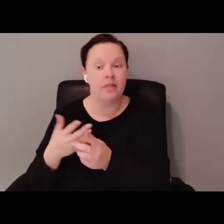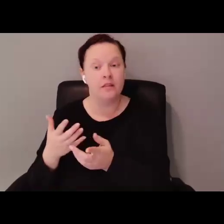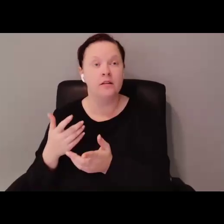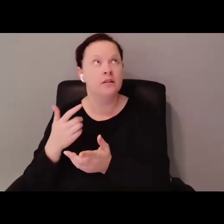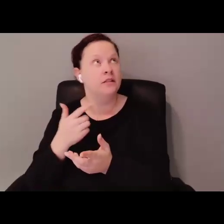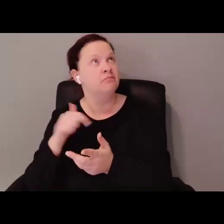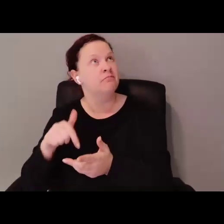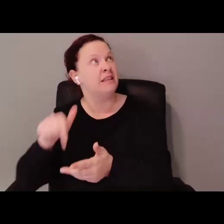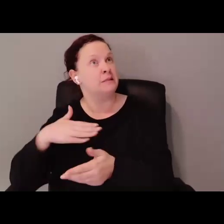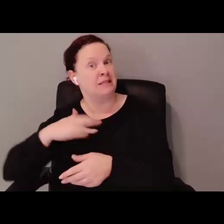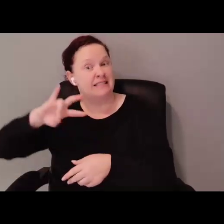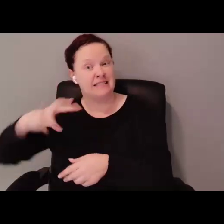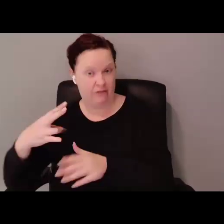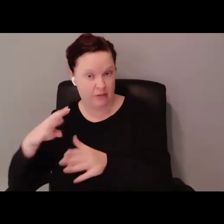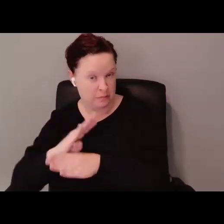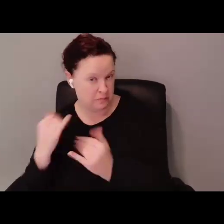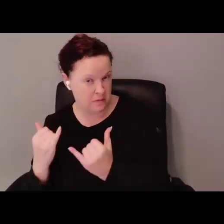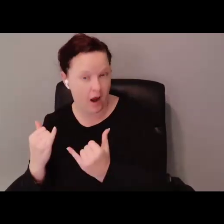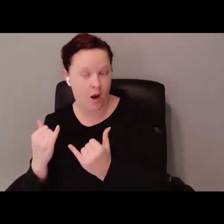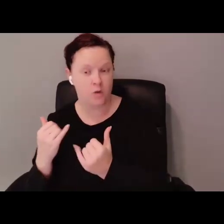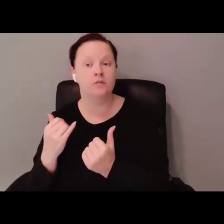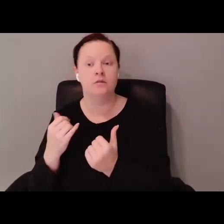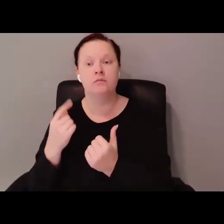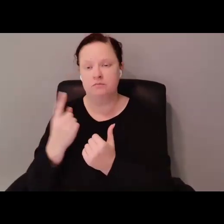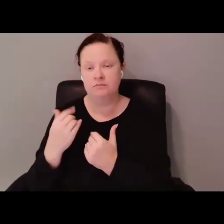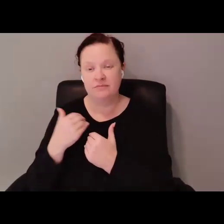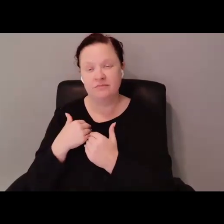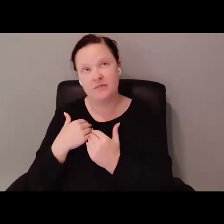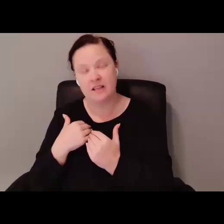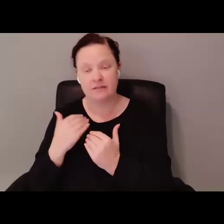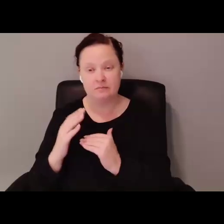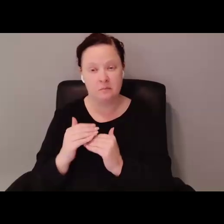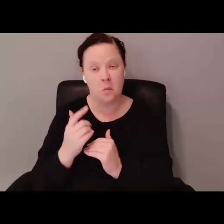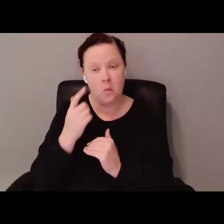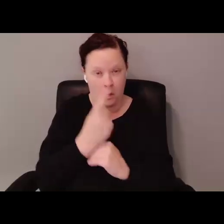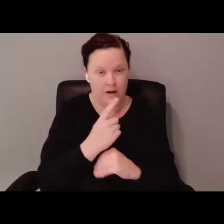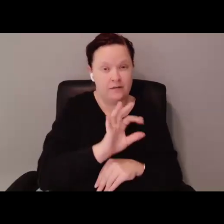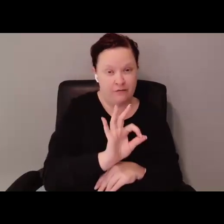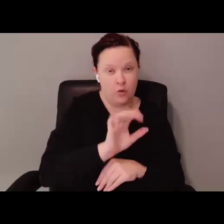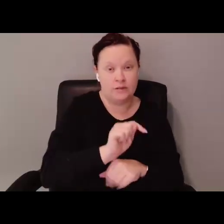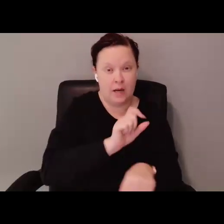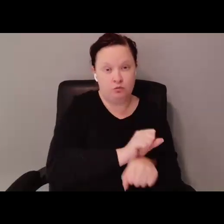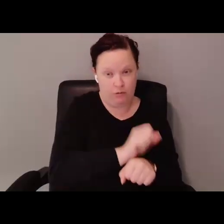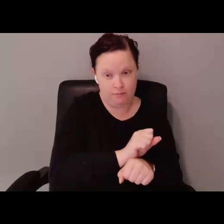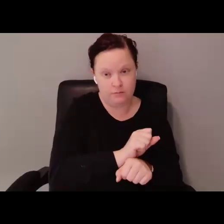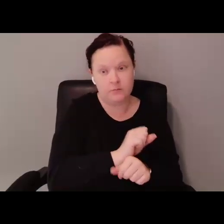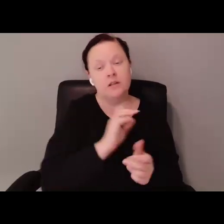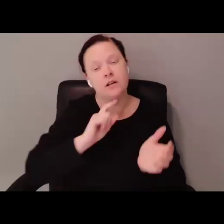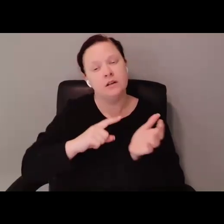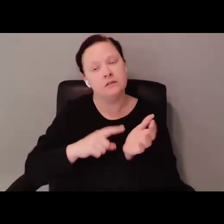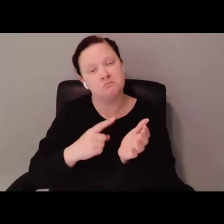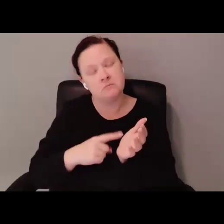started 7 of them, and I've always had at least one full-time job at the same time. I've sometimes